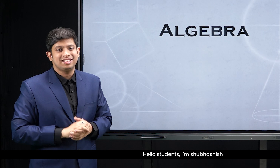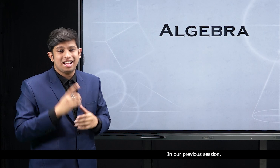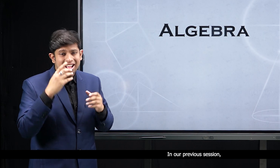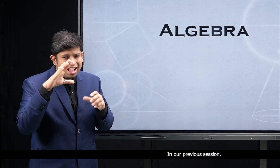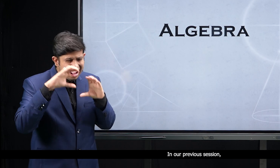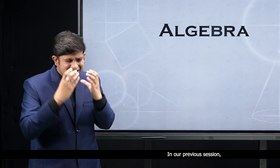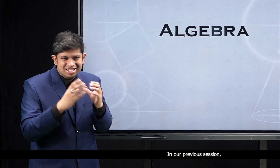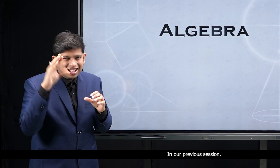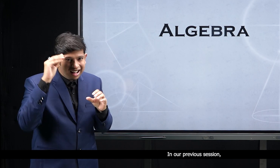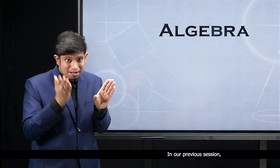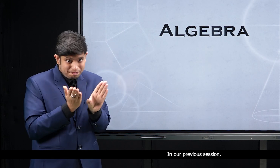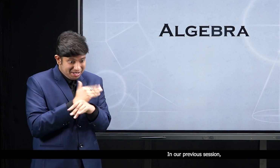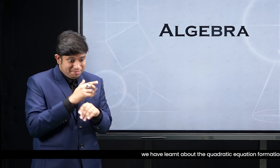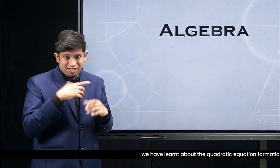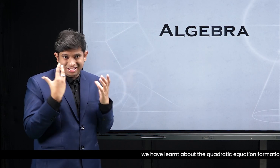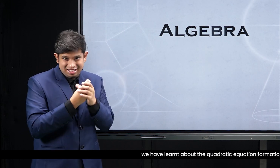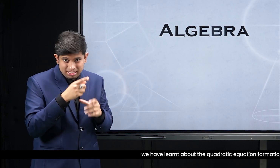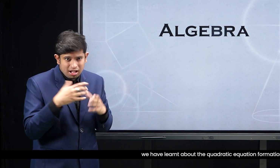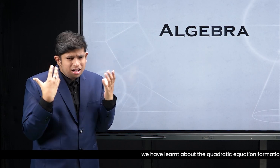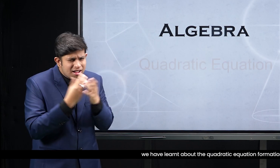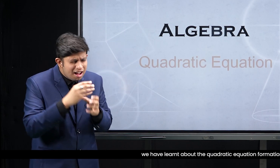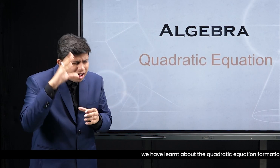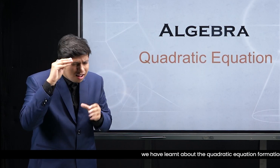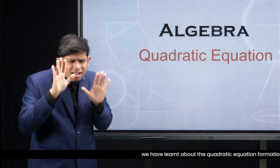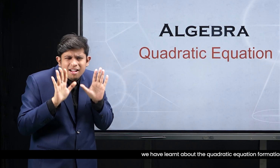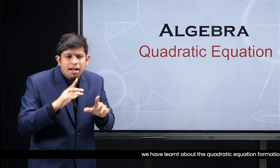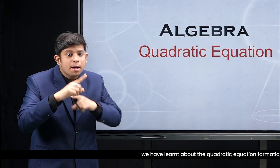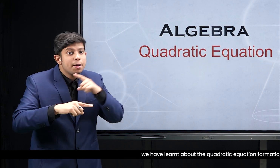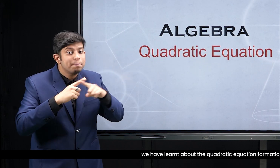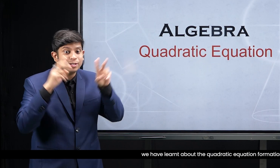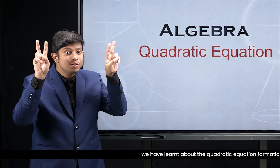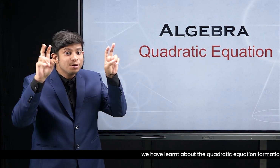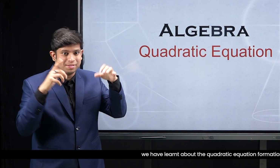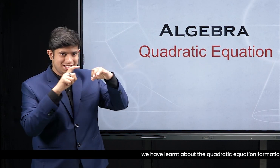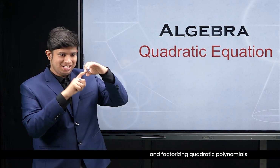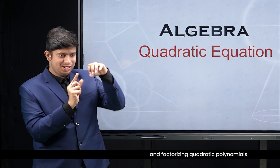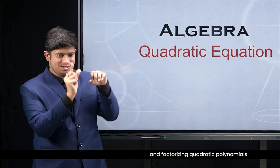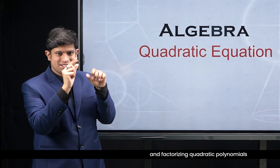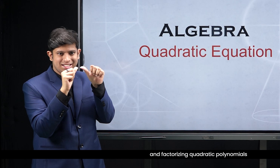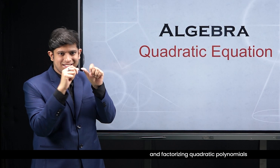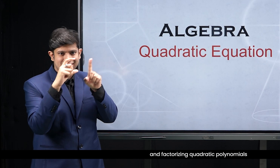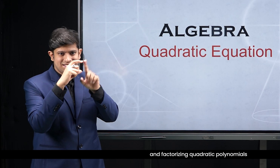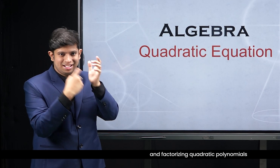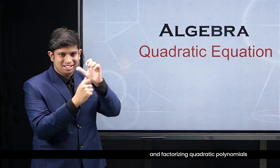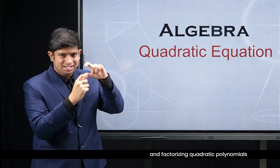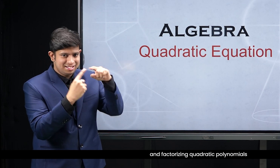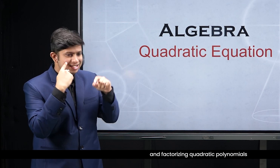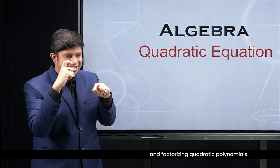In our previous session, we have learnt about the quadratic equation formation and factorizing quadratic polynomials